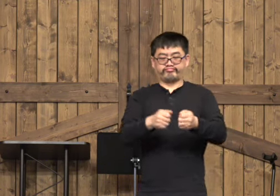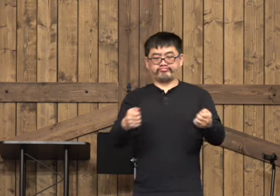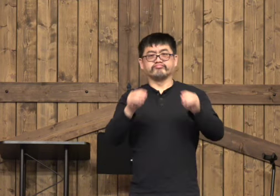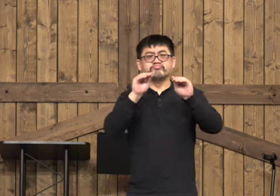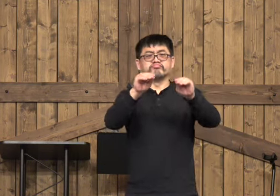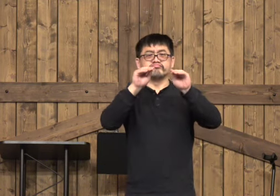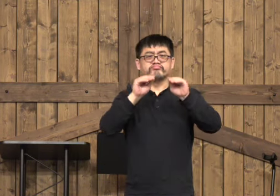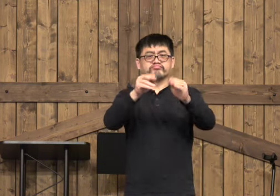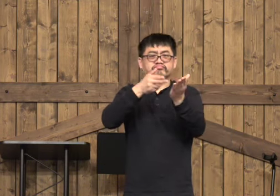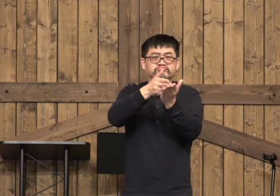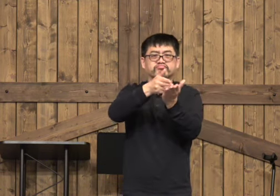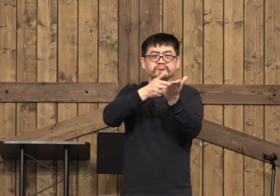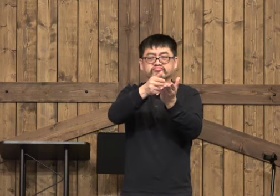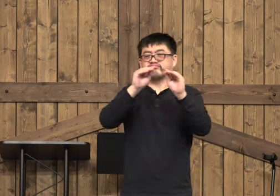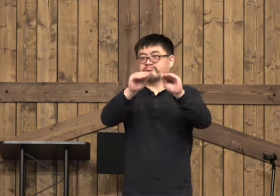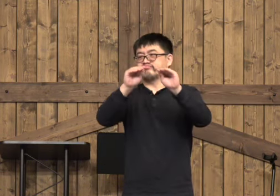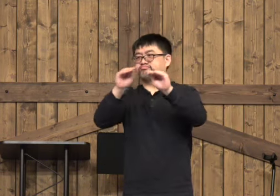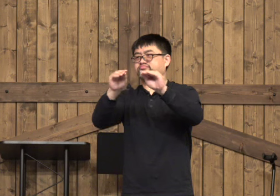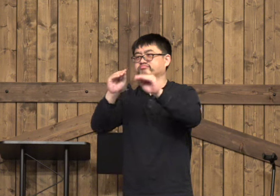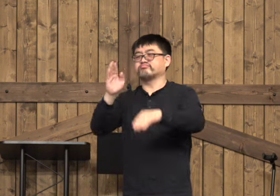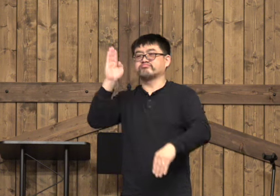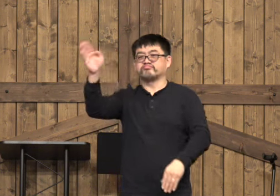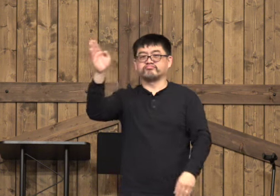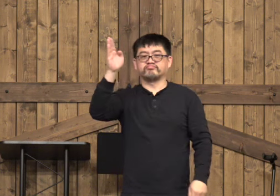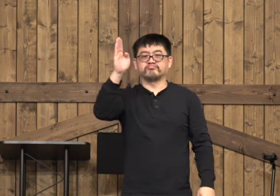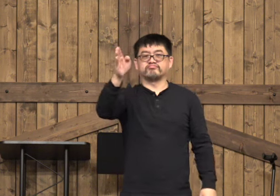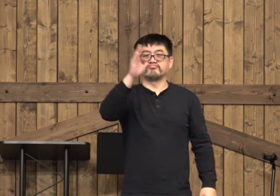He taught the Jews. He taught the Pharisees. The Sadducees.